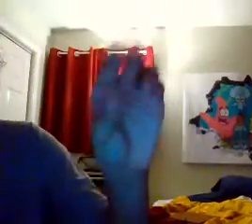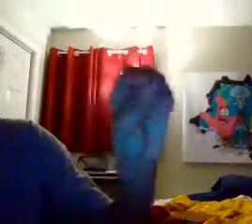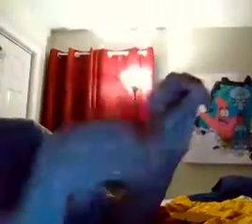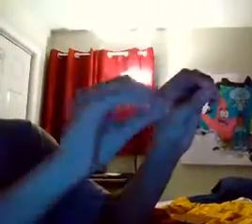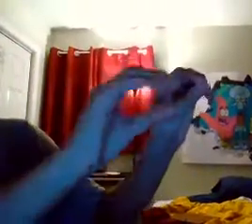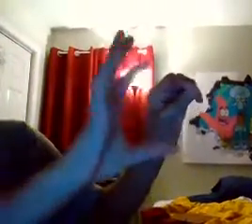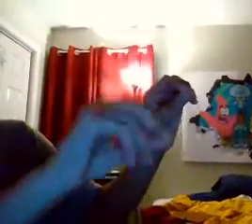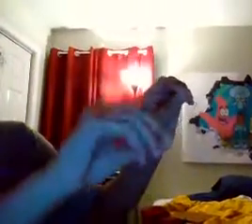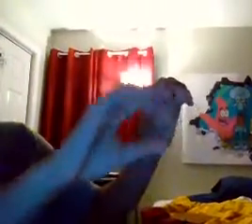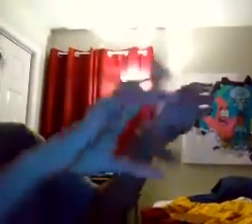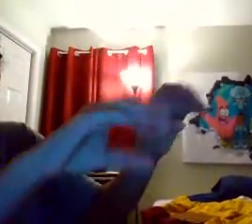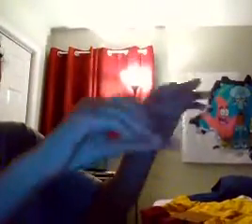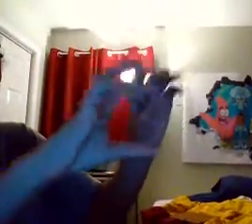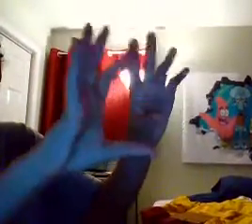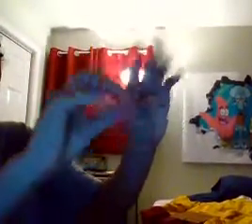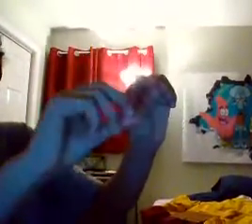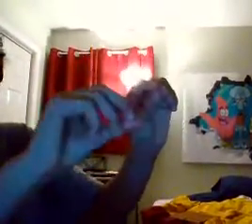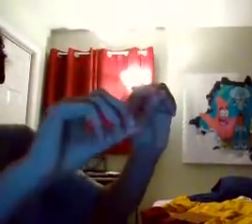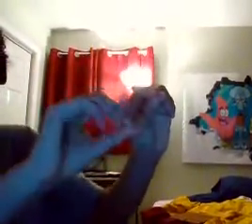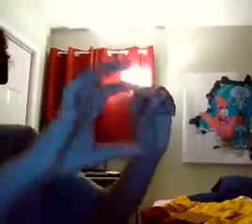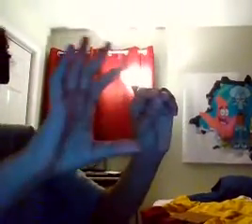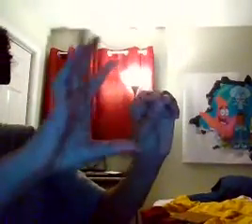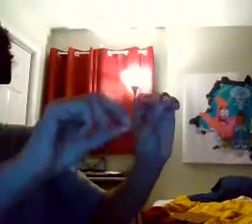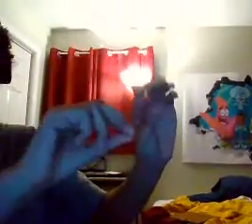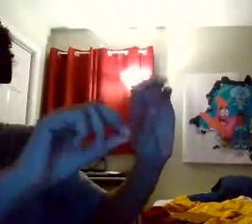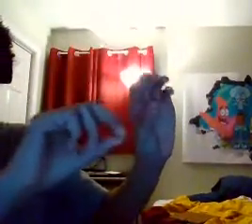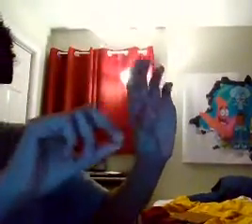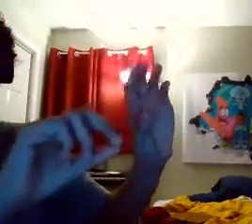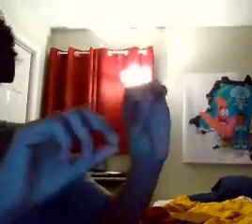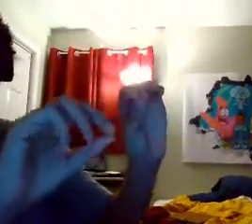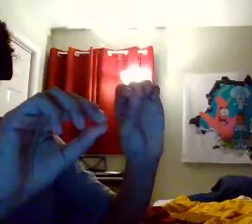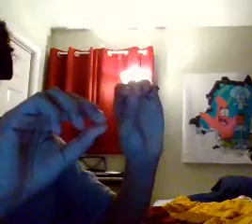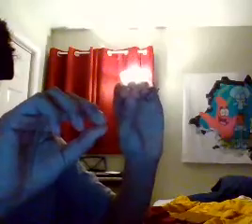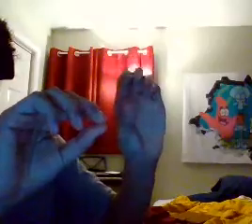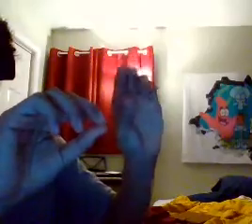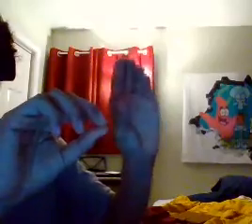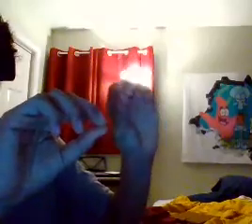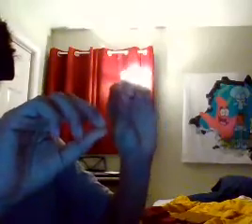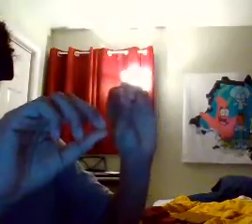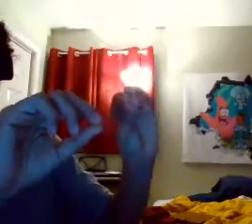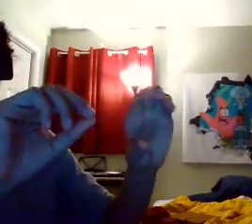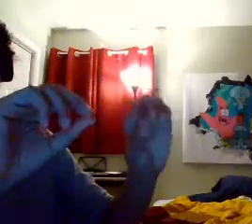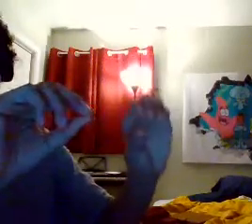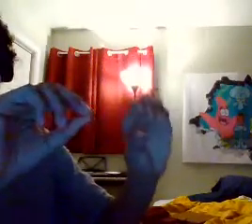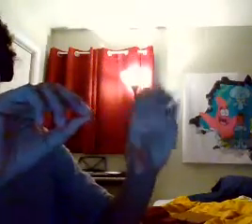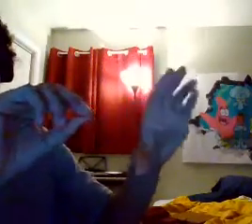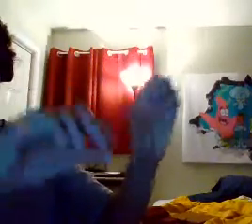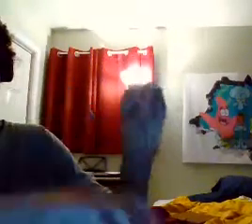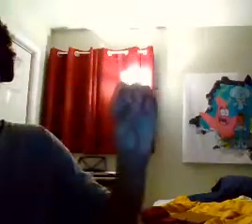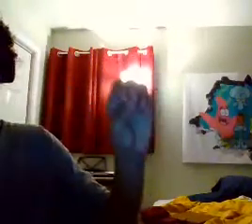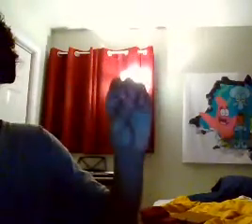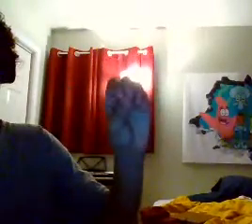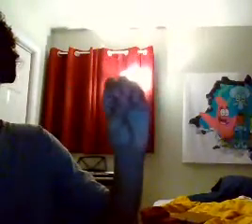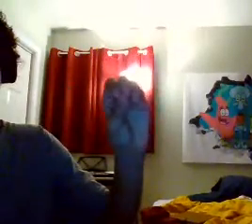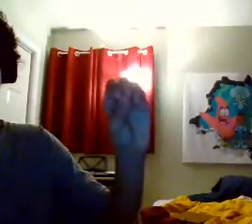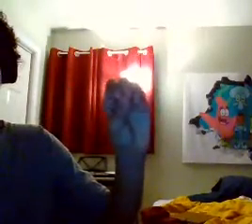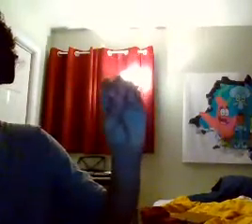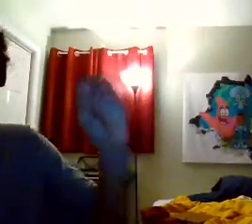Everybody? Yes, it is me, Olivia and Peppa. Today, what we're going to do is to show